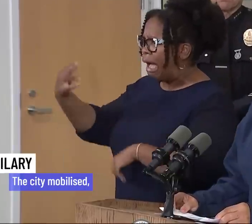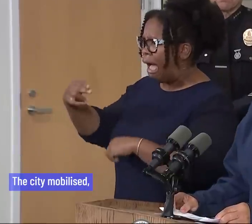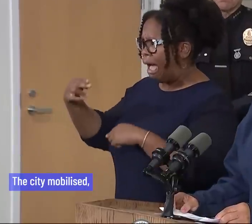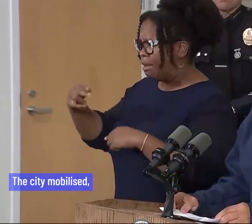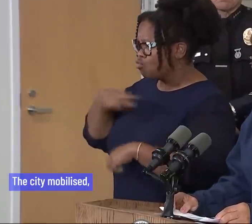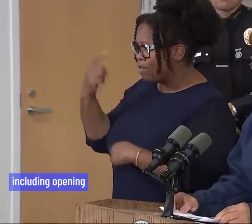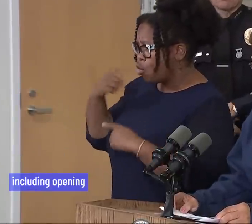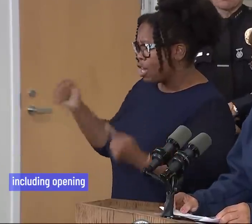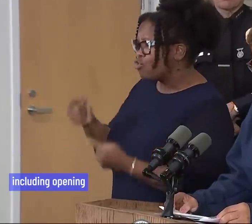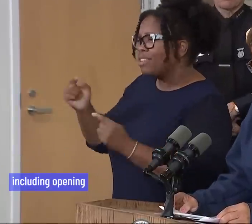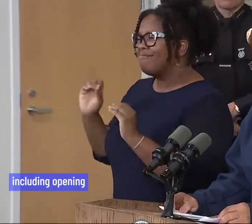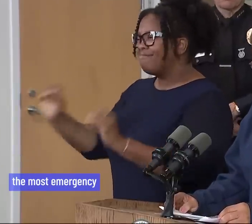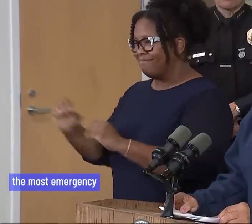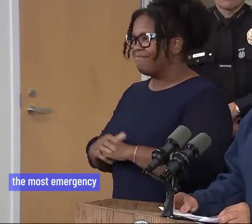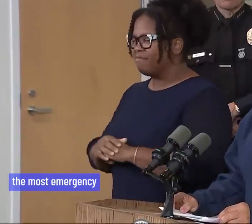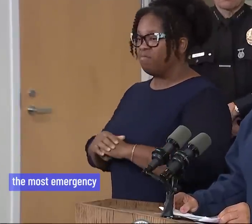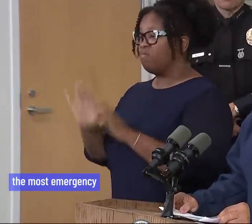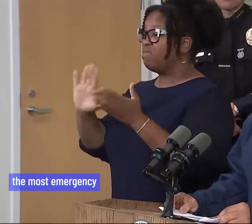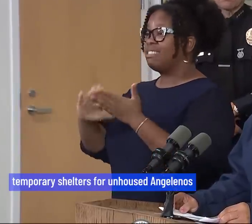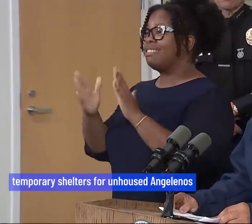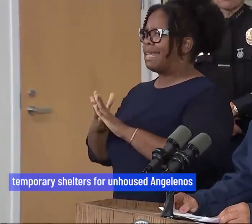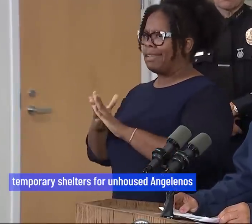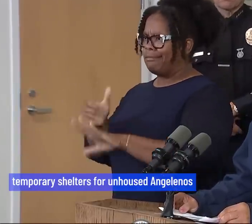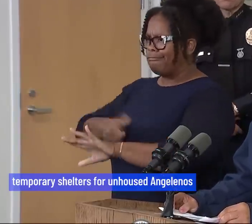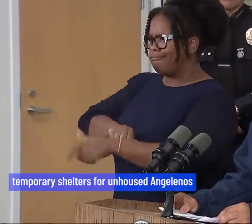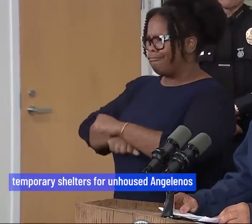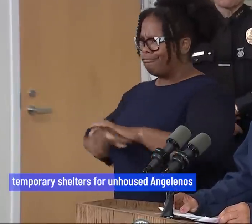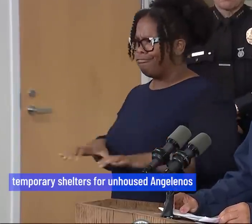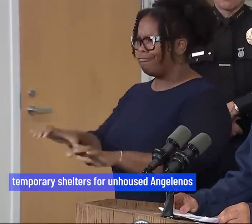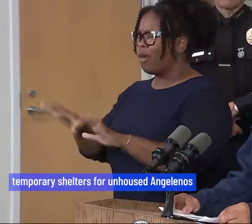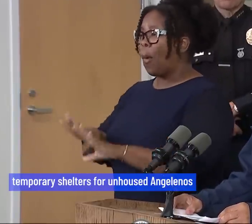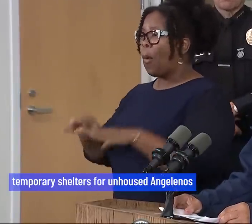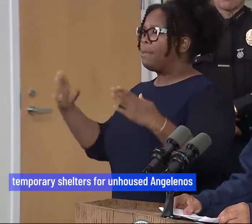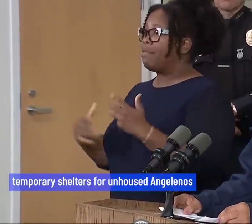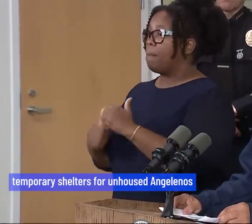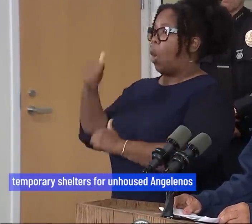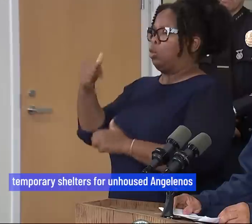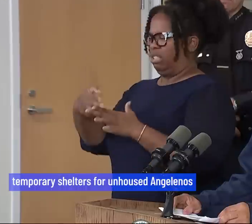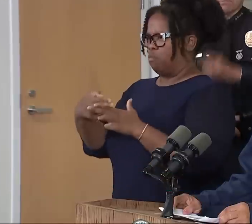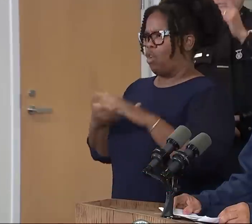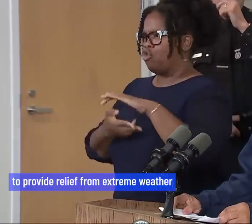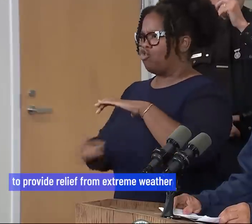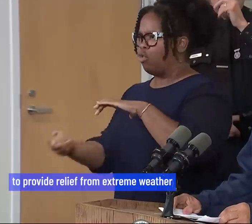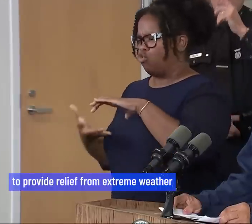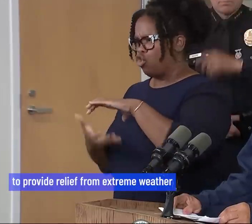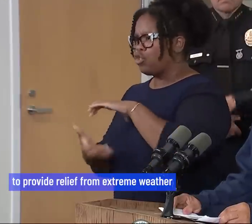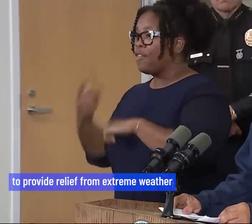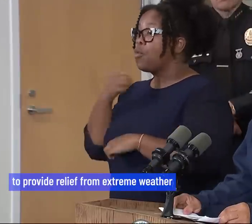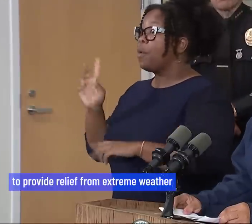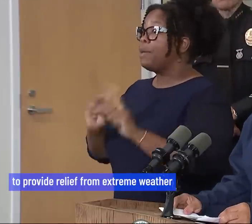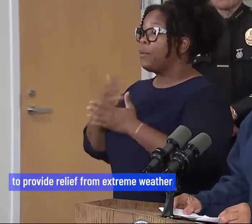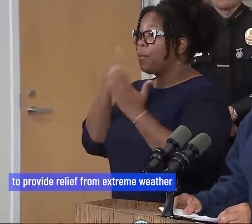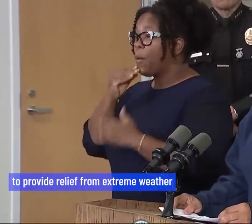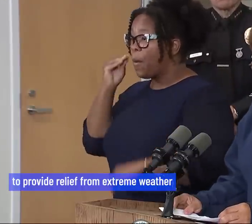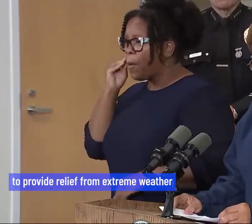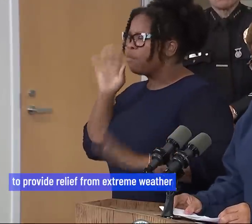city mobilized, including opening the most emergency temporary shelters for unhoused Angelenos to provide relief